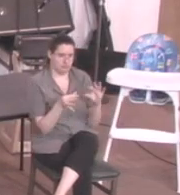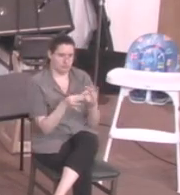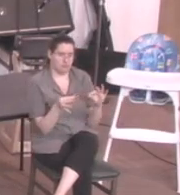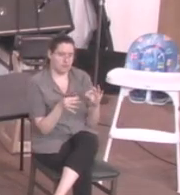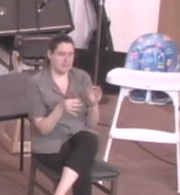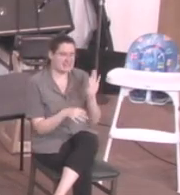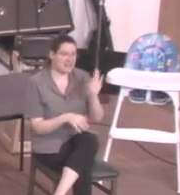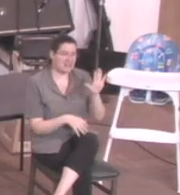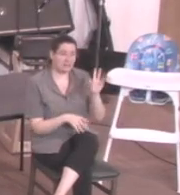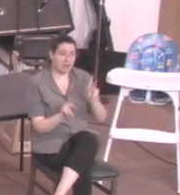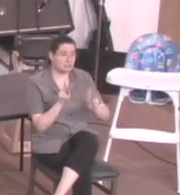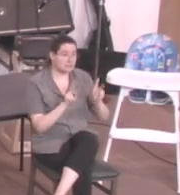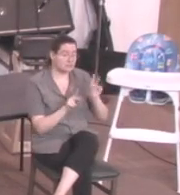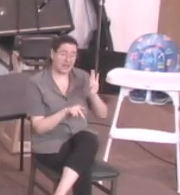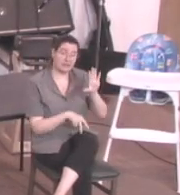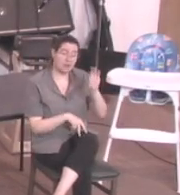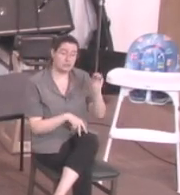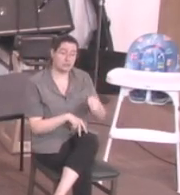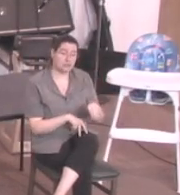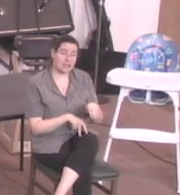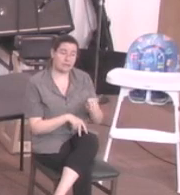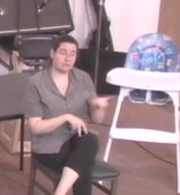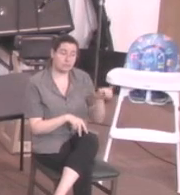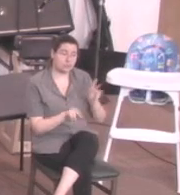95% of them are not here.